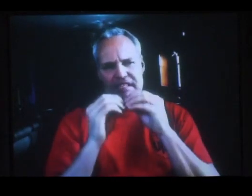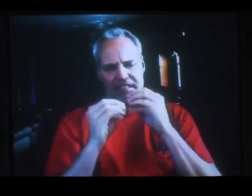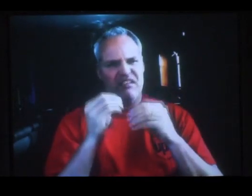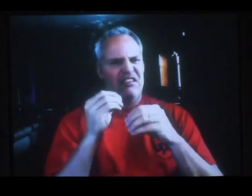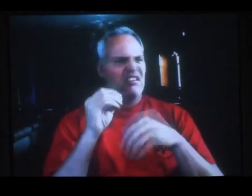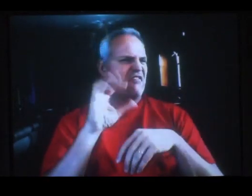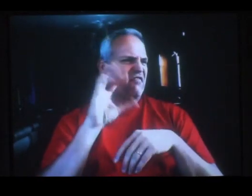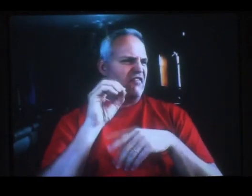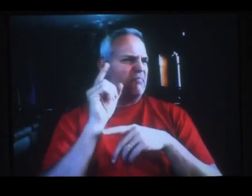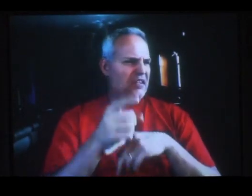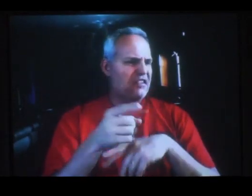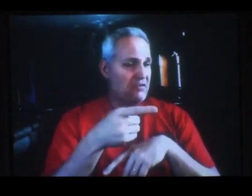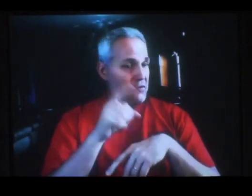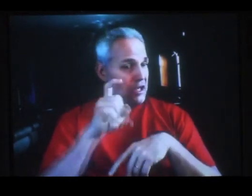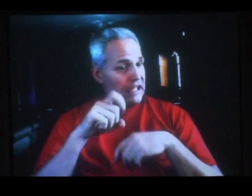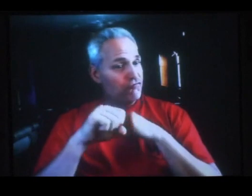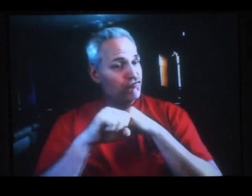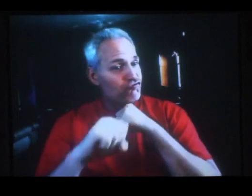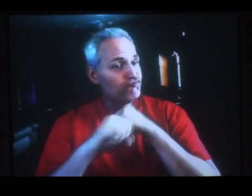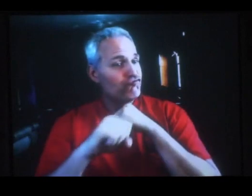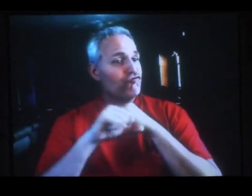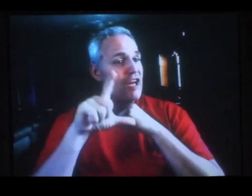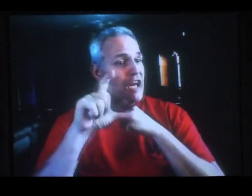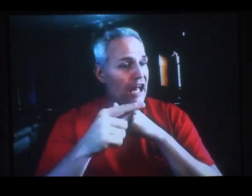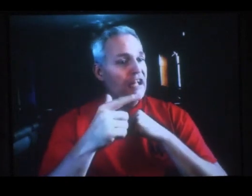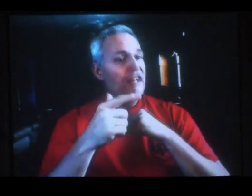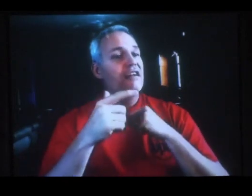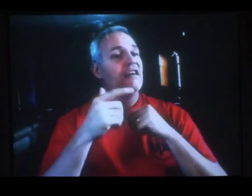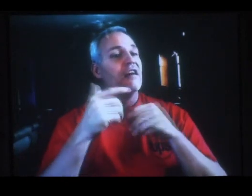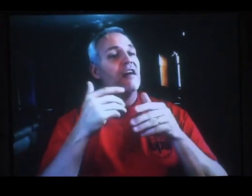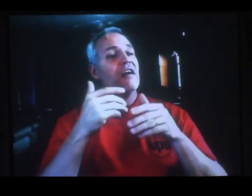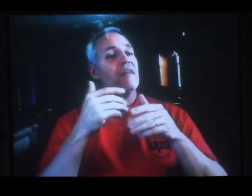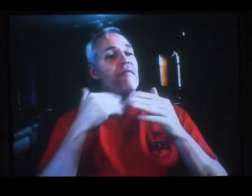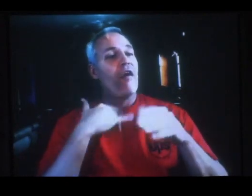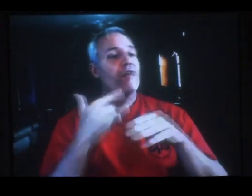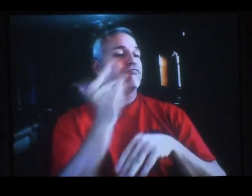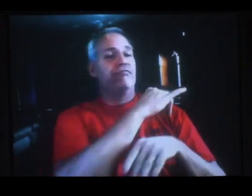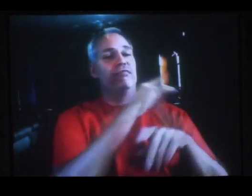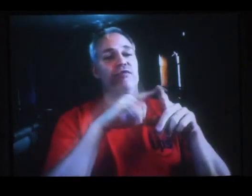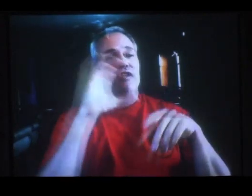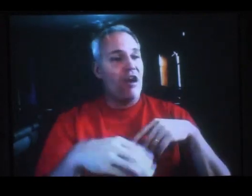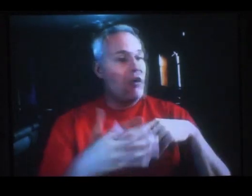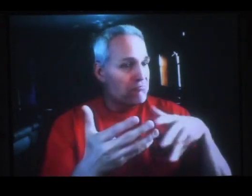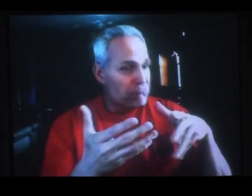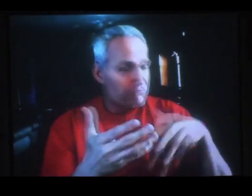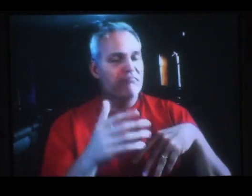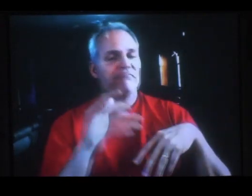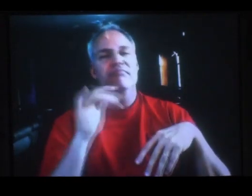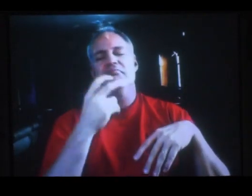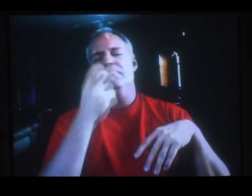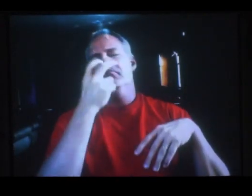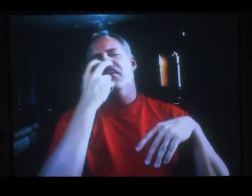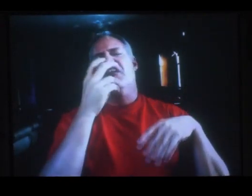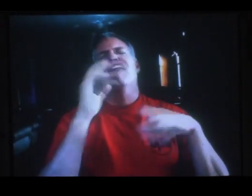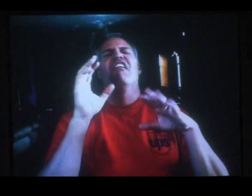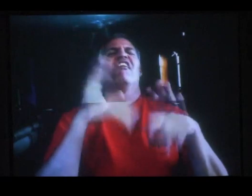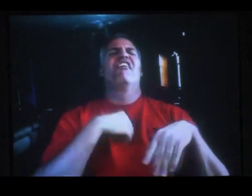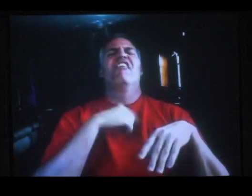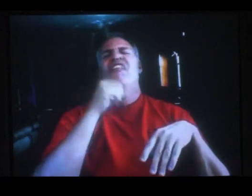we have to fix the plane. It'll be about 15 minutes. If you need to go to the bathroom, if you need to do anything, before we go to Chicago. And the blind